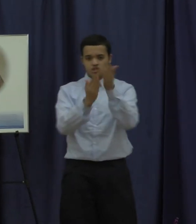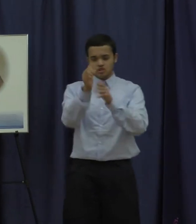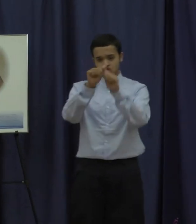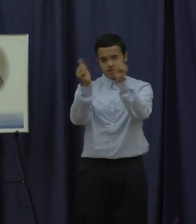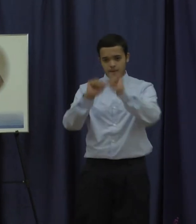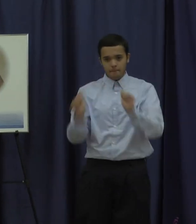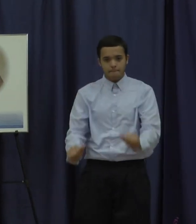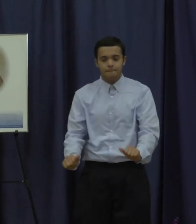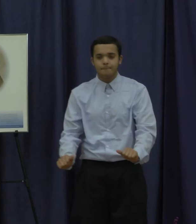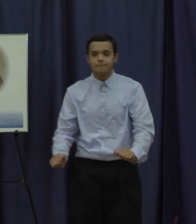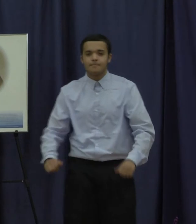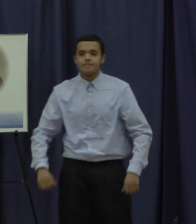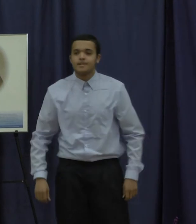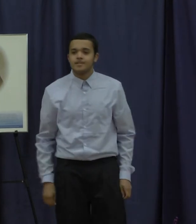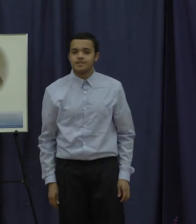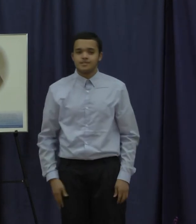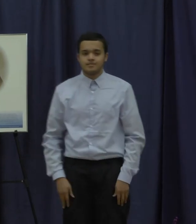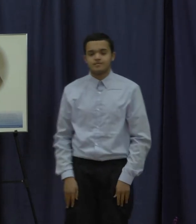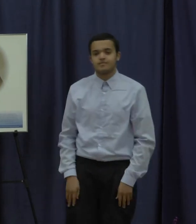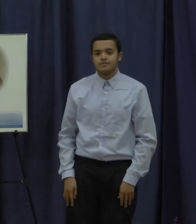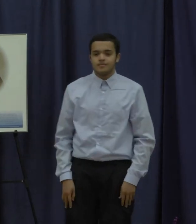And I'm going to do an alphabet shape poetry.